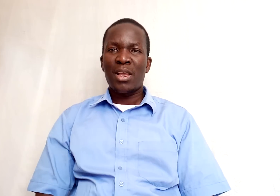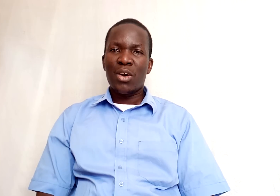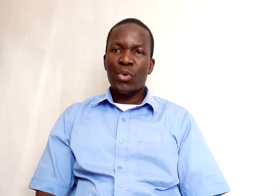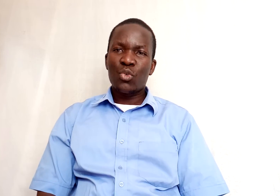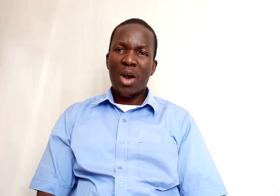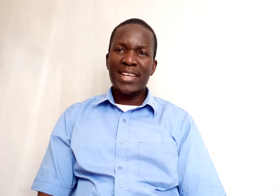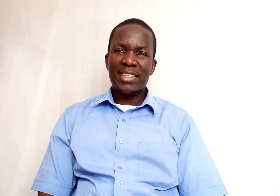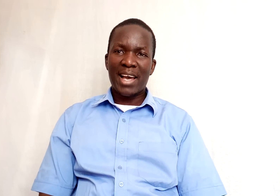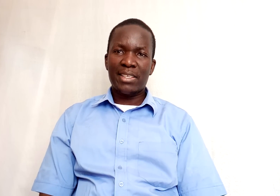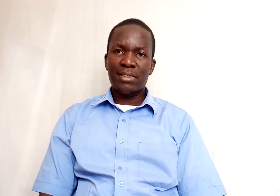which word is that?